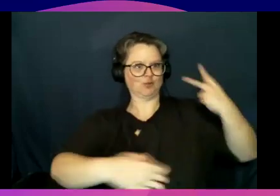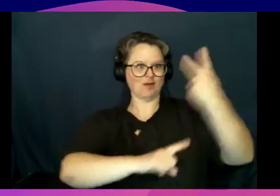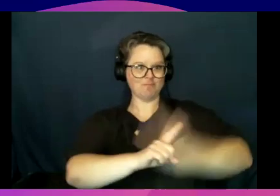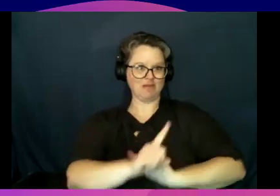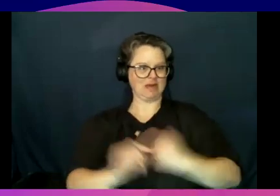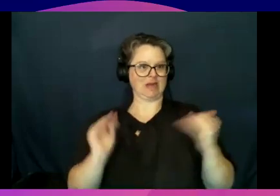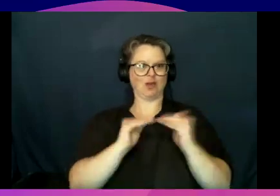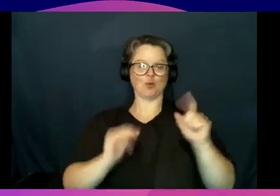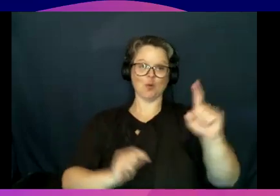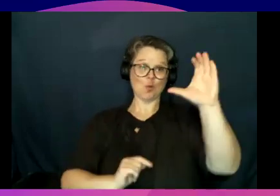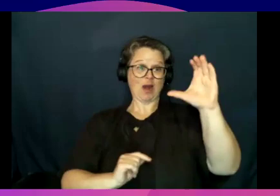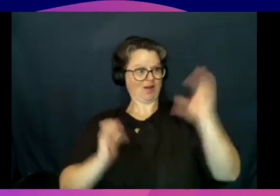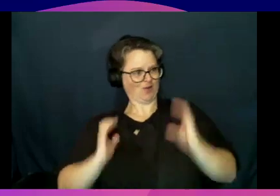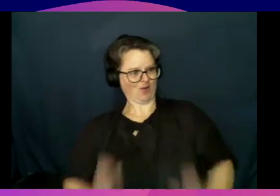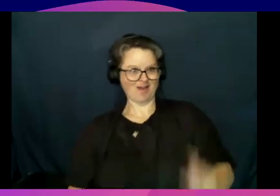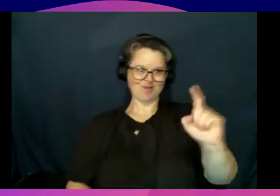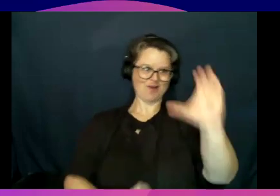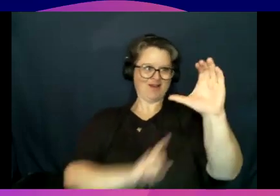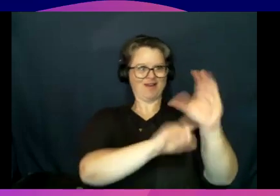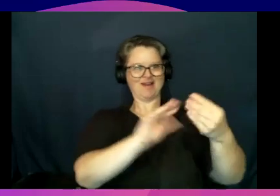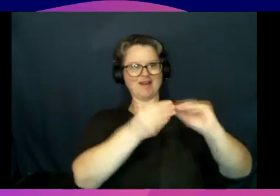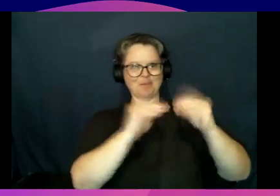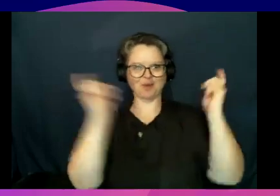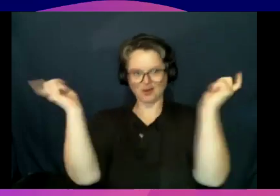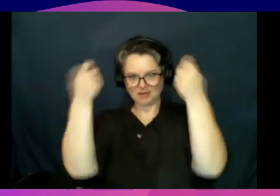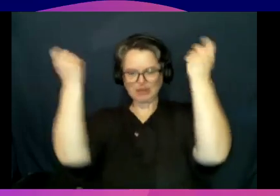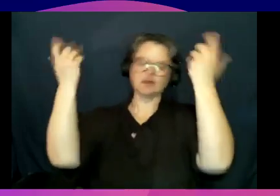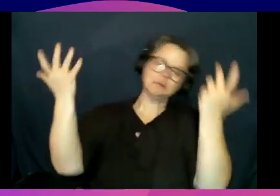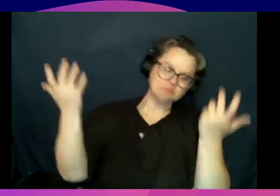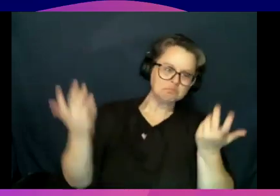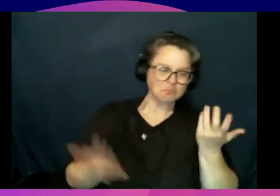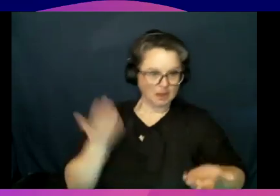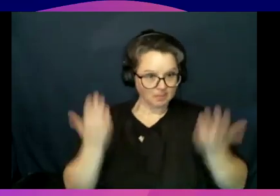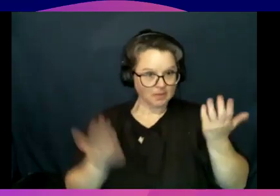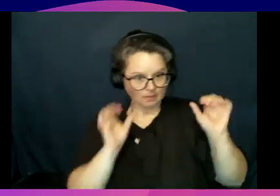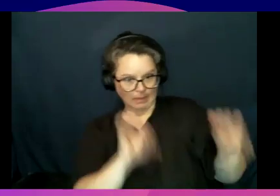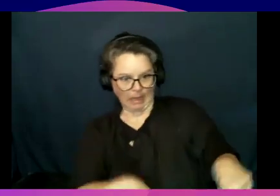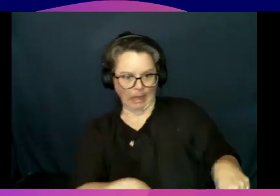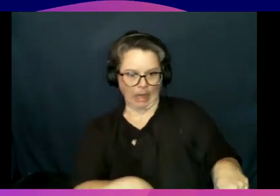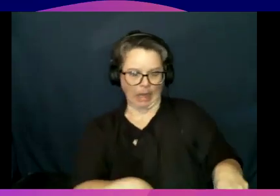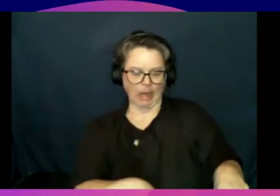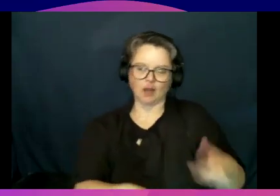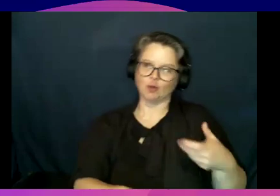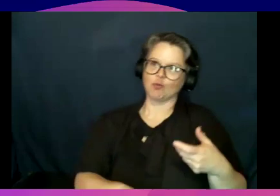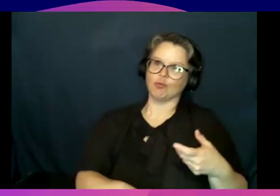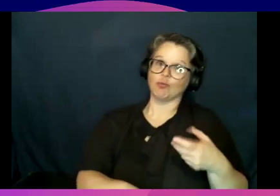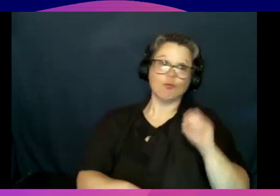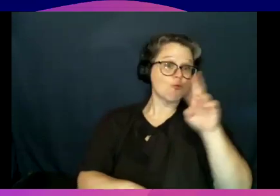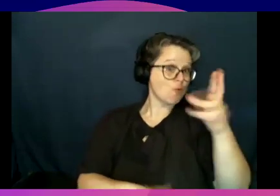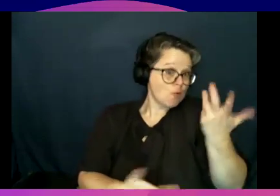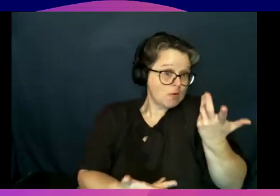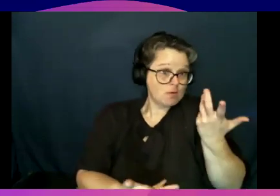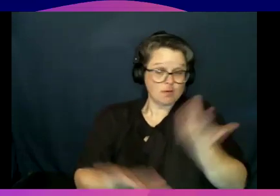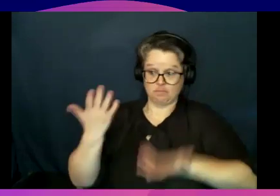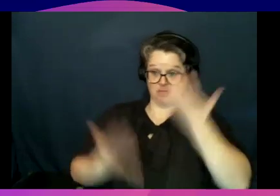year and been doing it well. Or we did something really new and really different with this